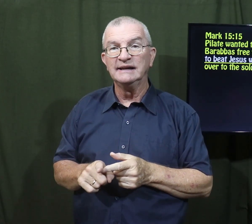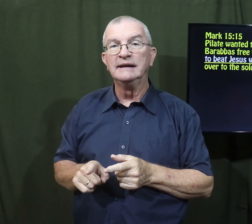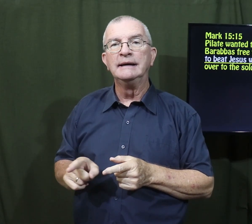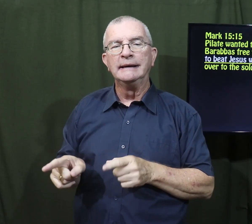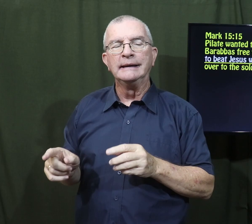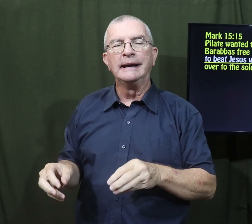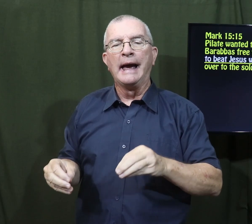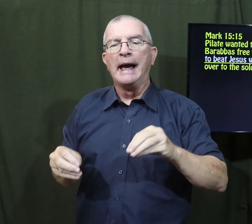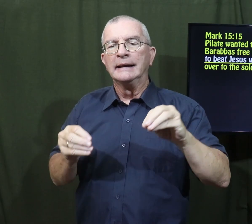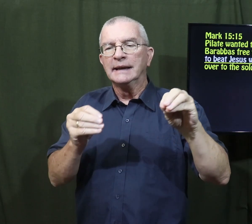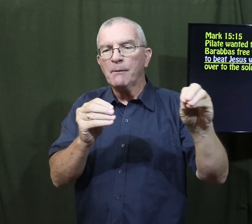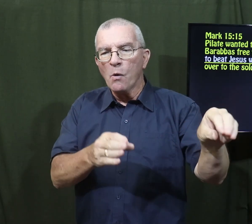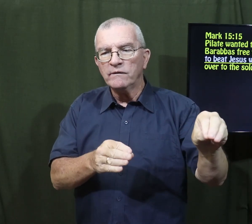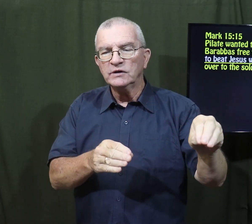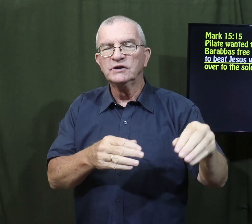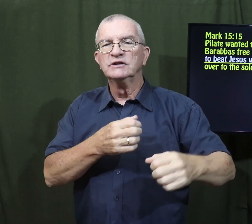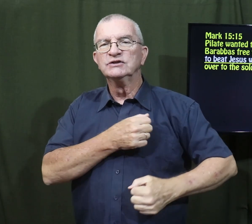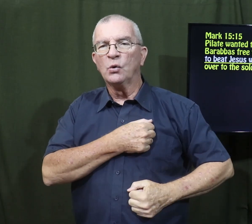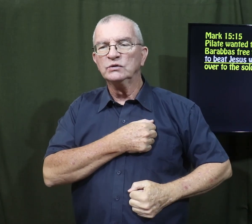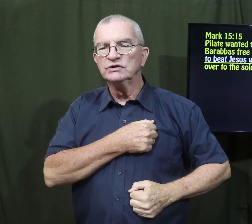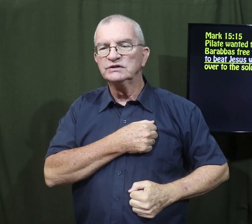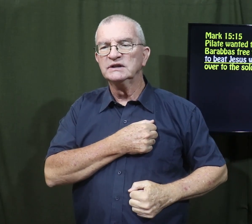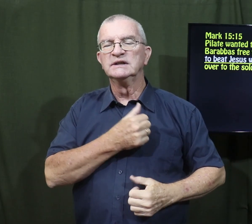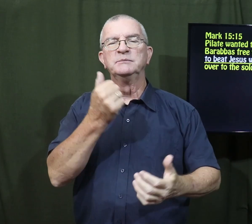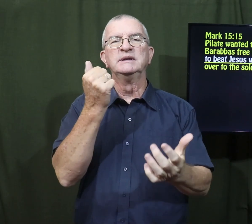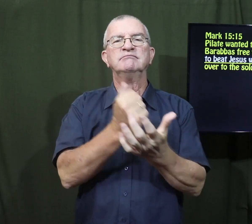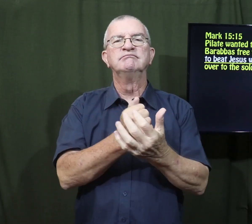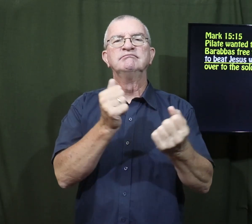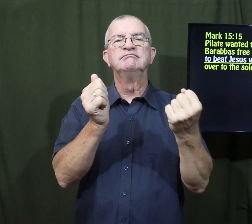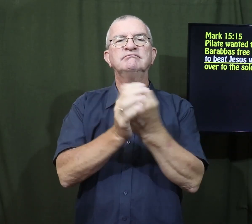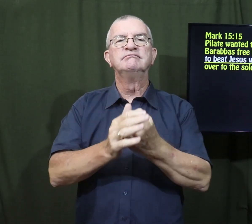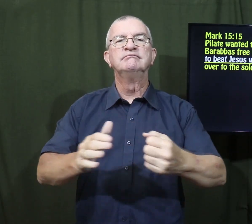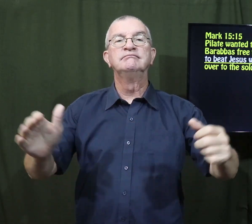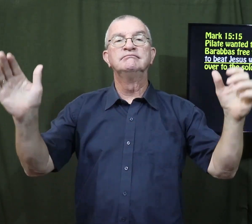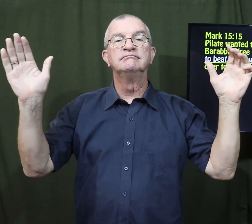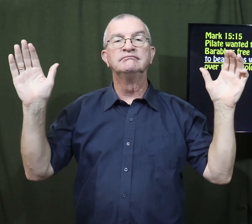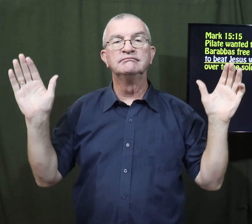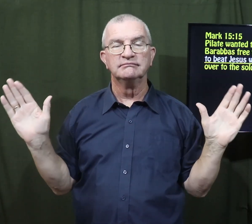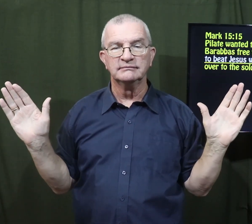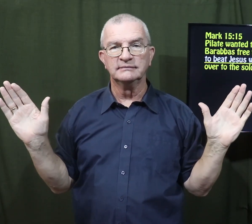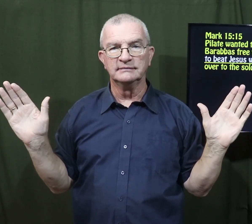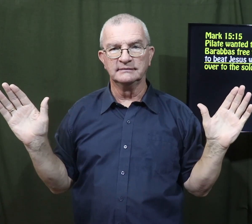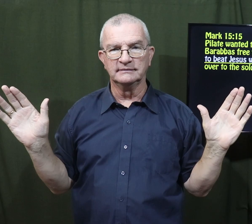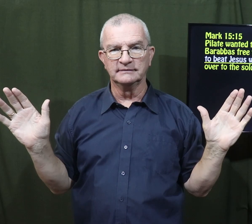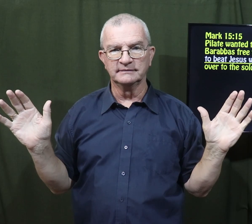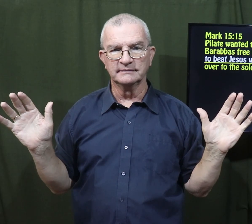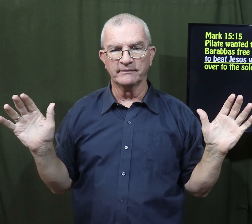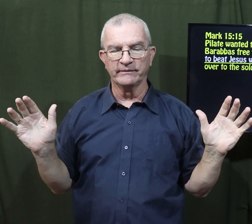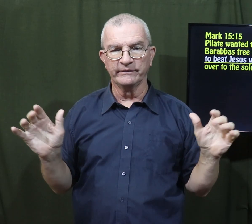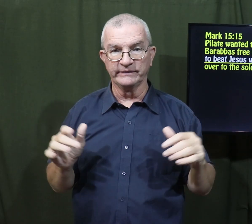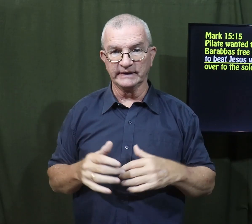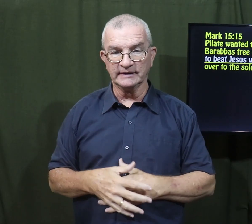Then he handed him over to the soldiers to be killed on a cross.